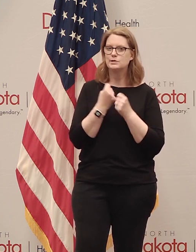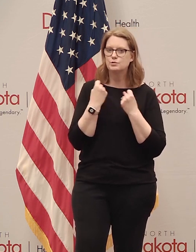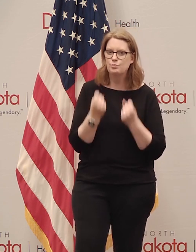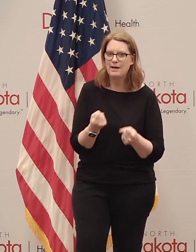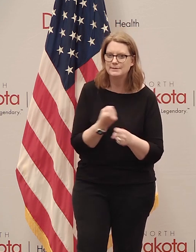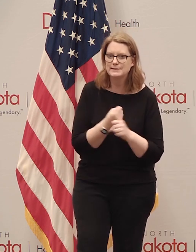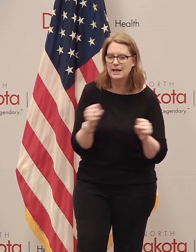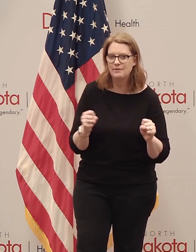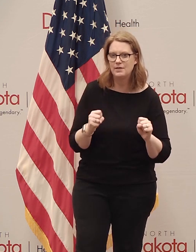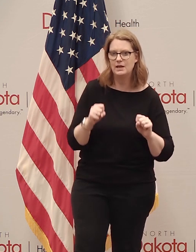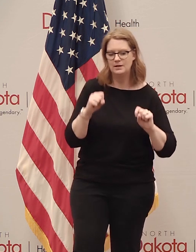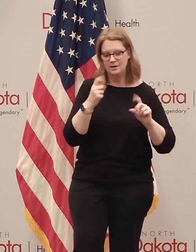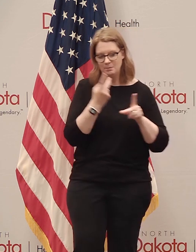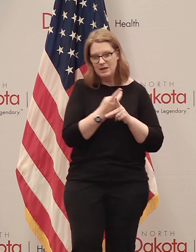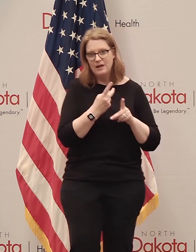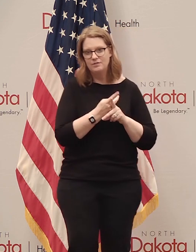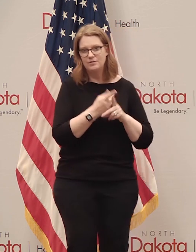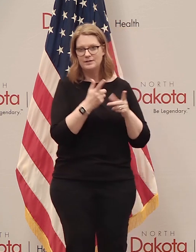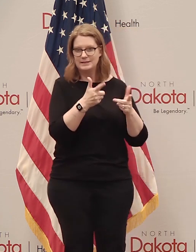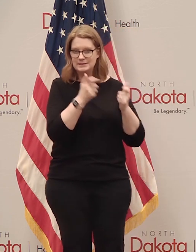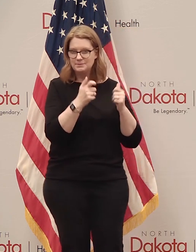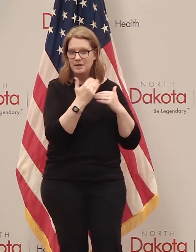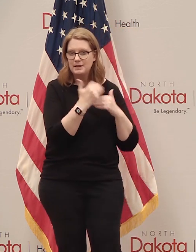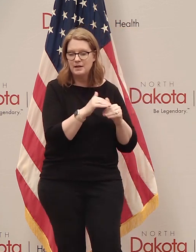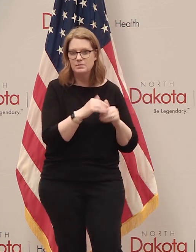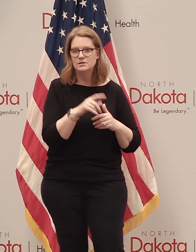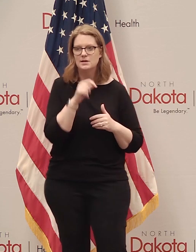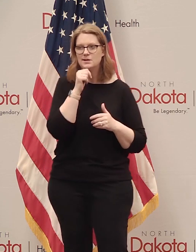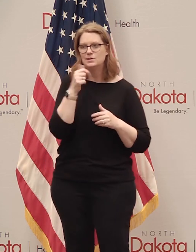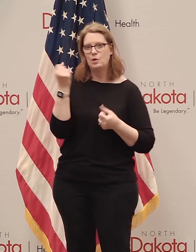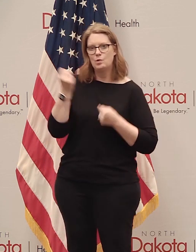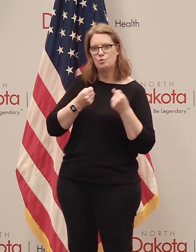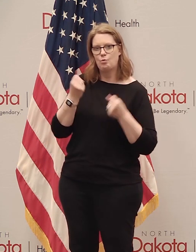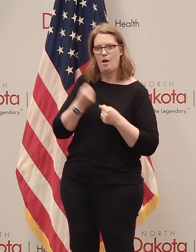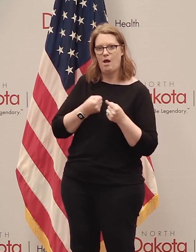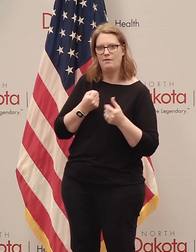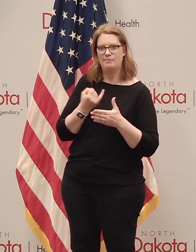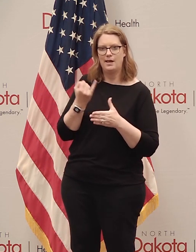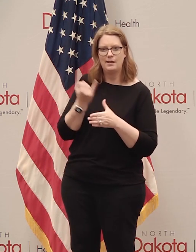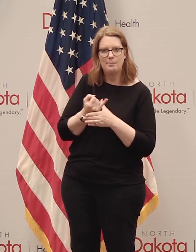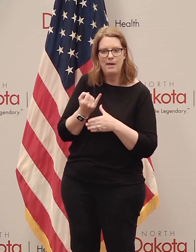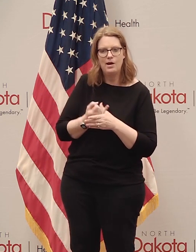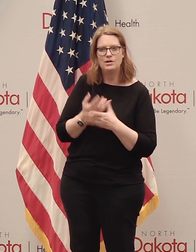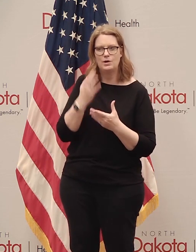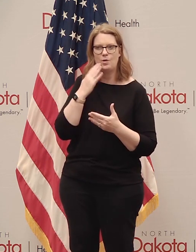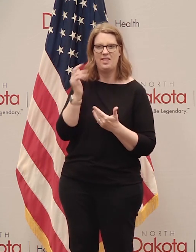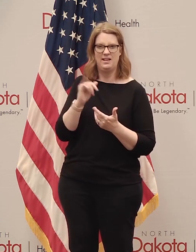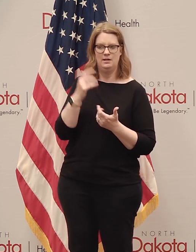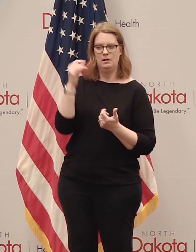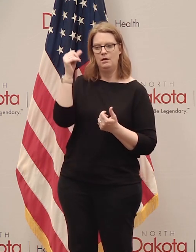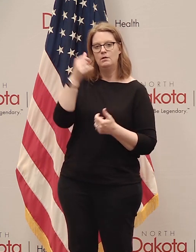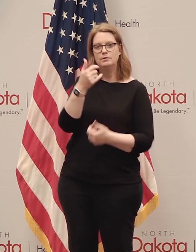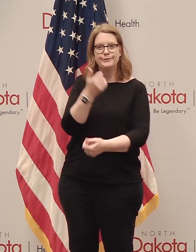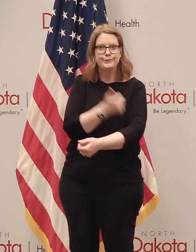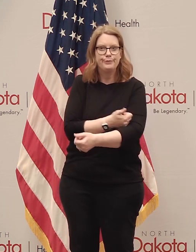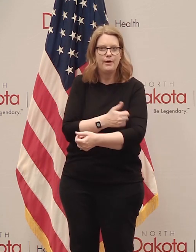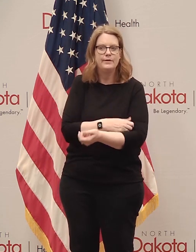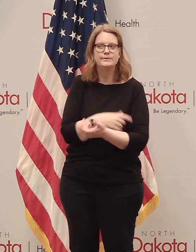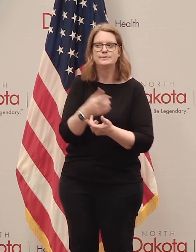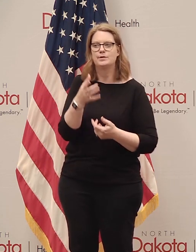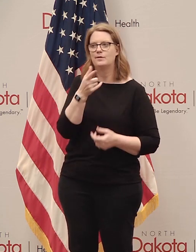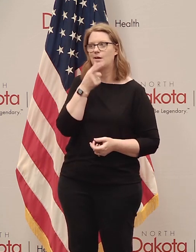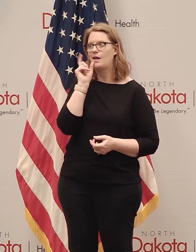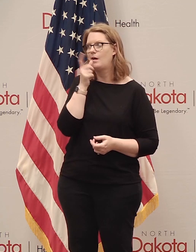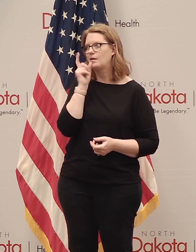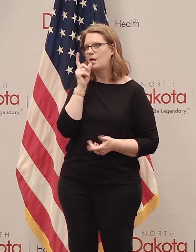observe the speed limits, and of course don't drive impaired, whether that's drugs, alcohol, or dealing with